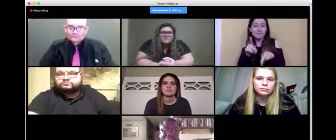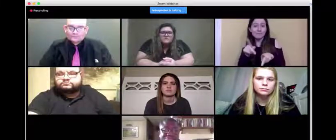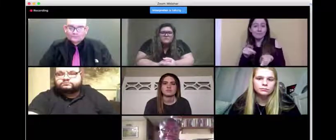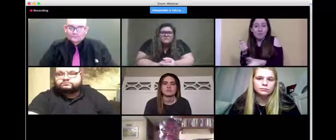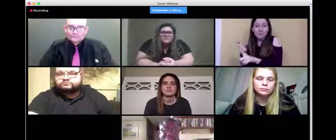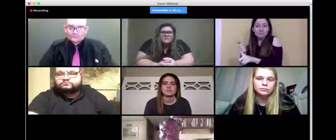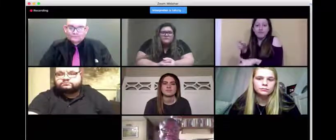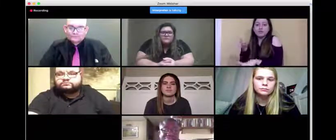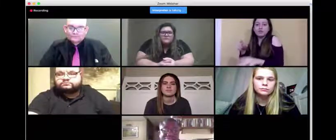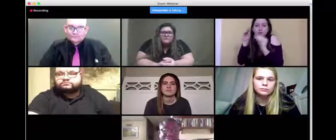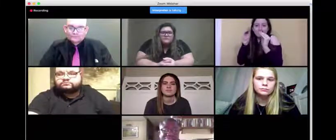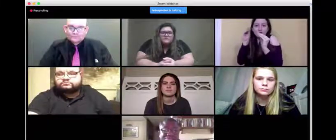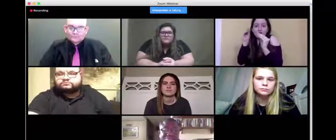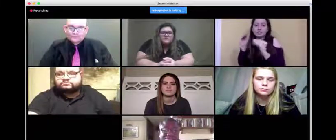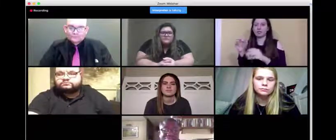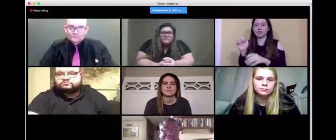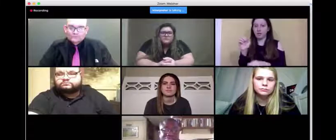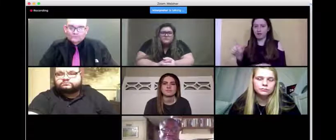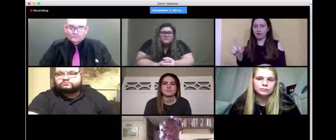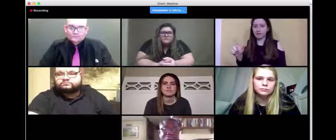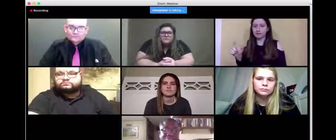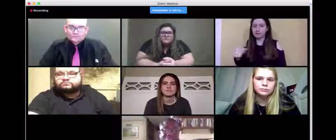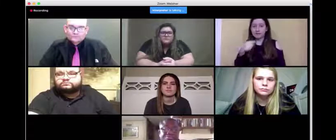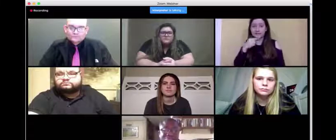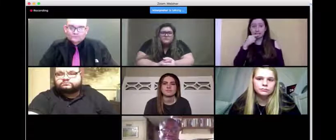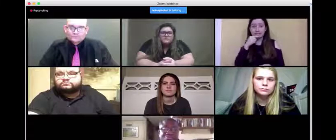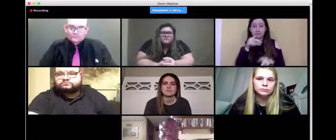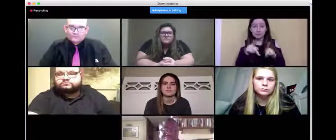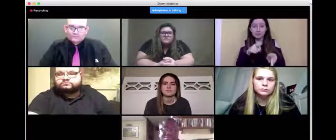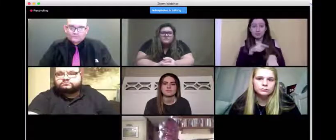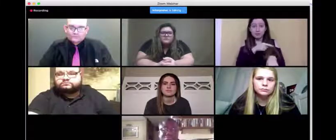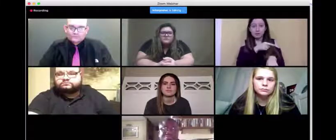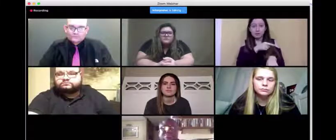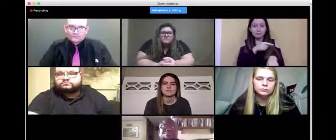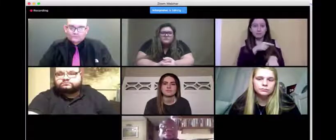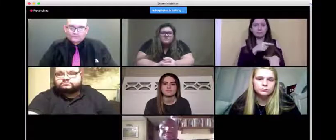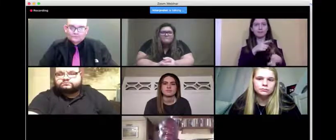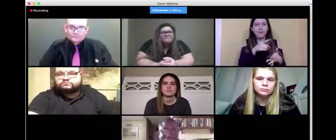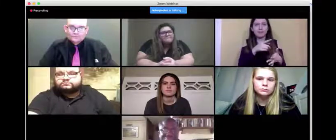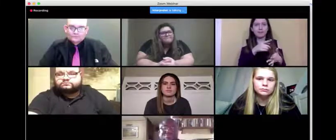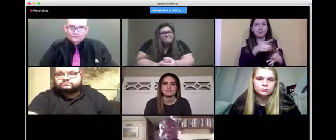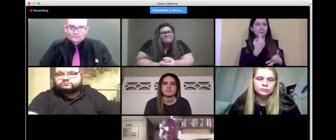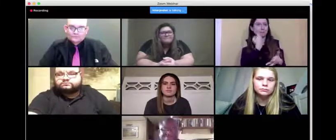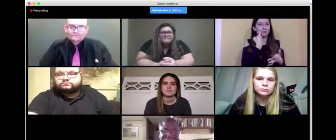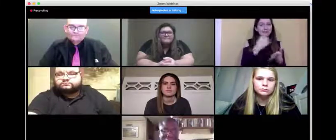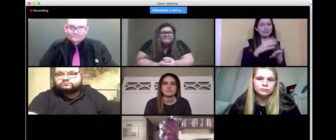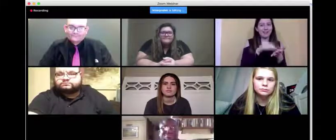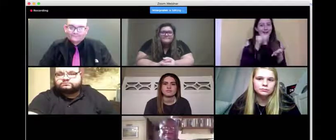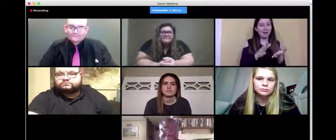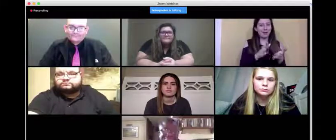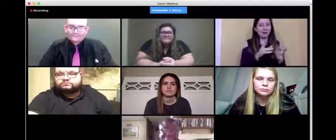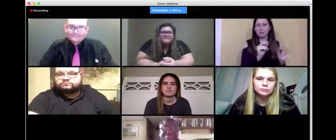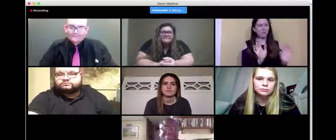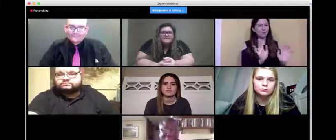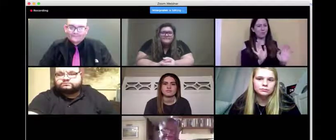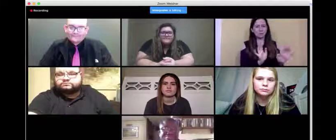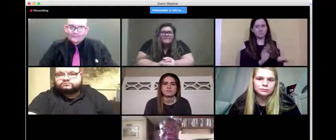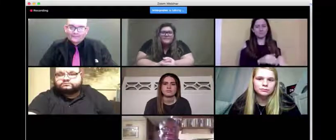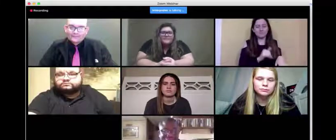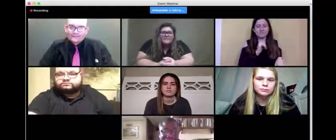got hearing people who just recently learned ASL, and it's not their responsibility and it's not their language